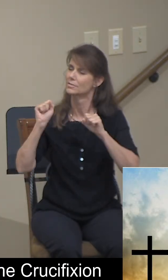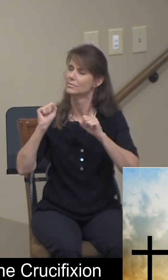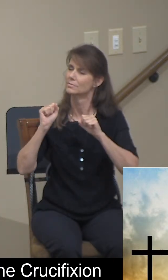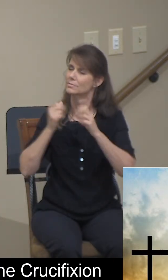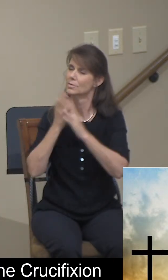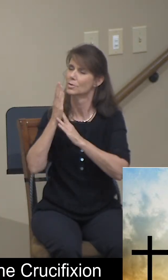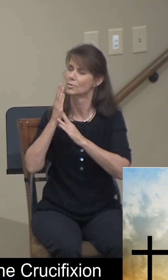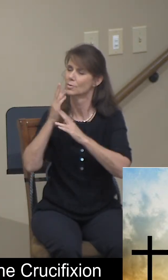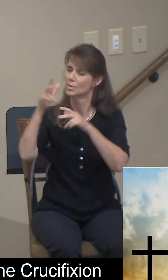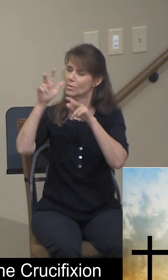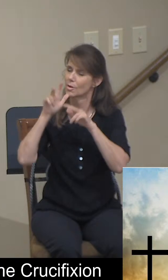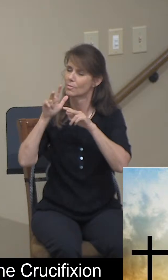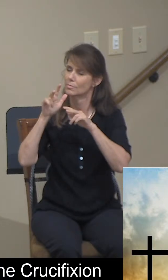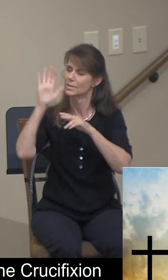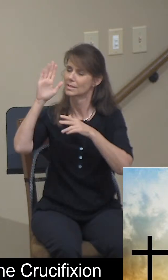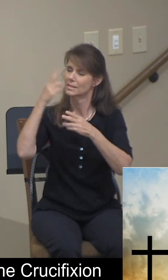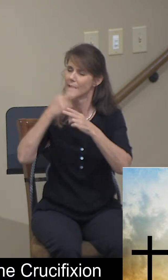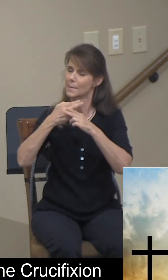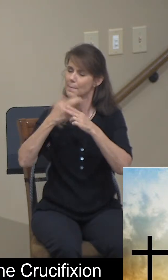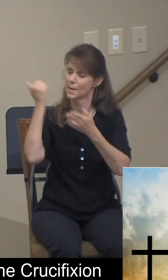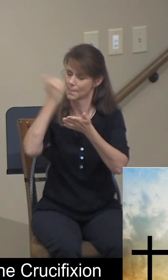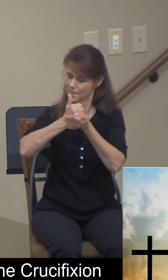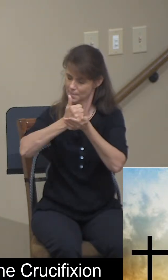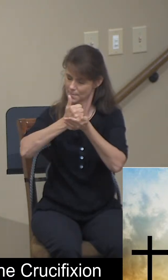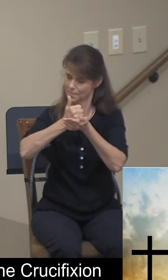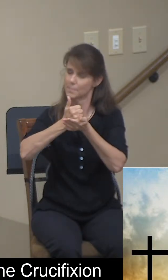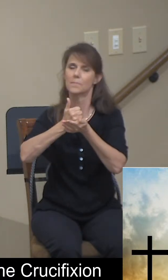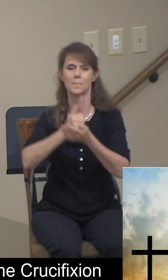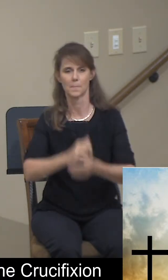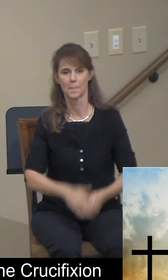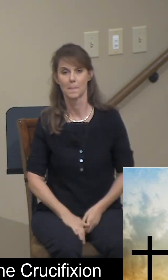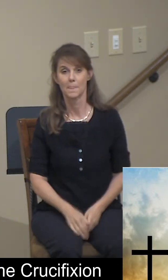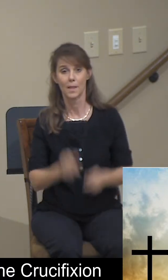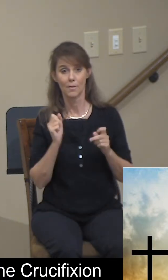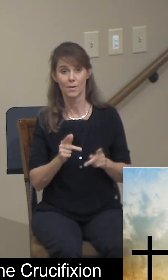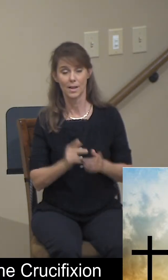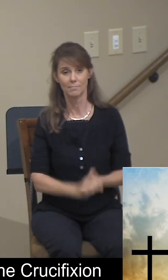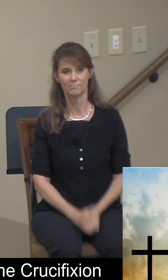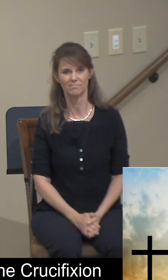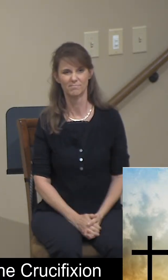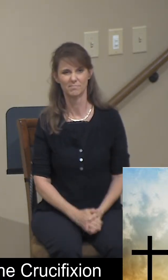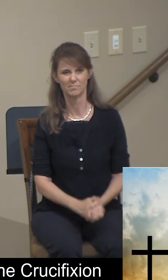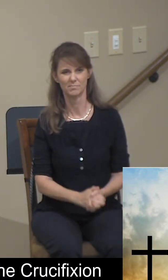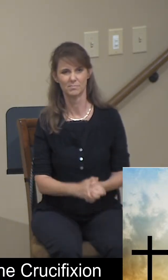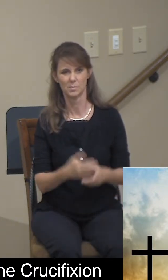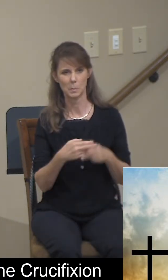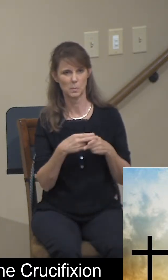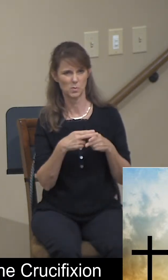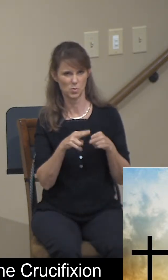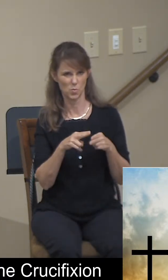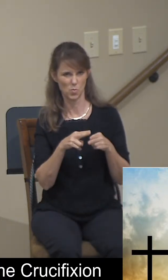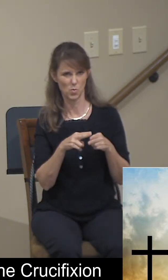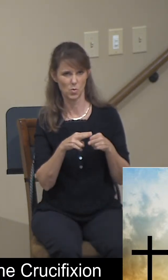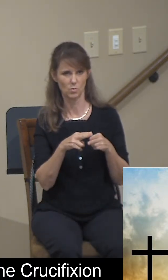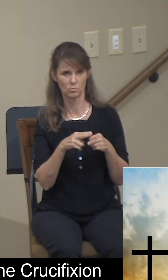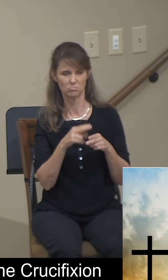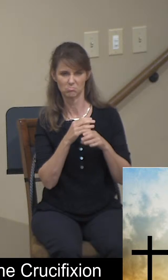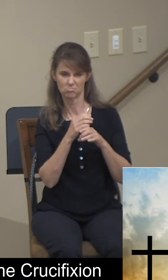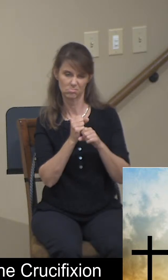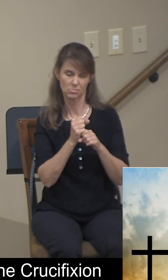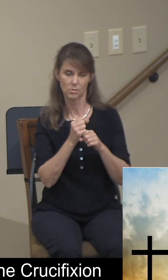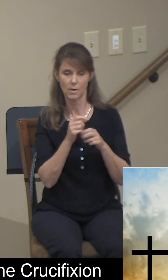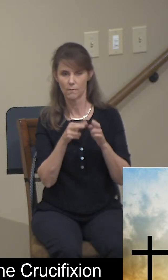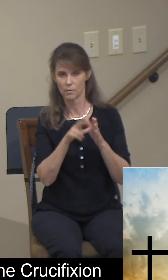his name. Amen. All right. So let's do a brief review as we begin here